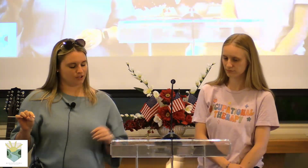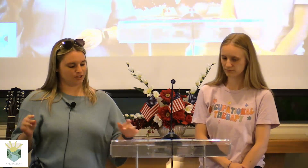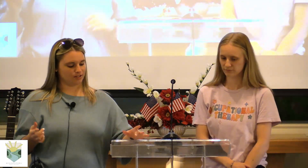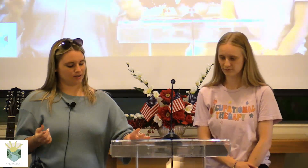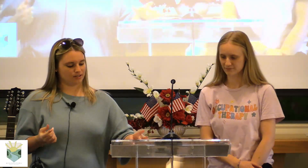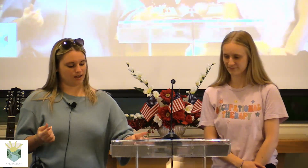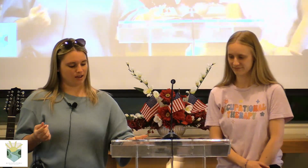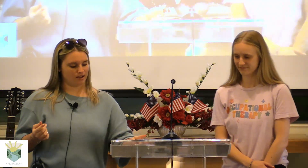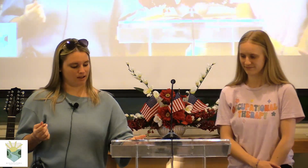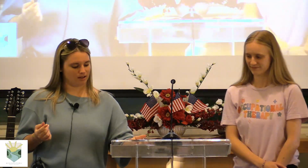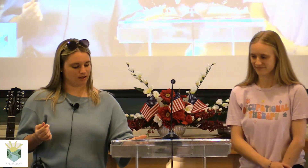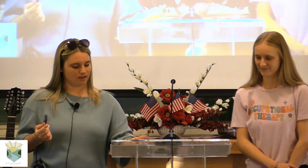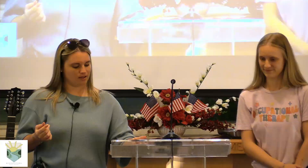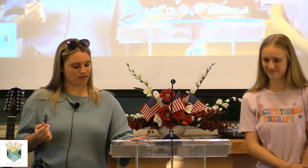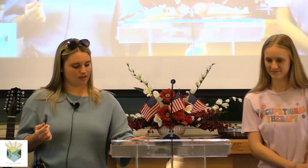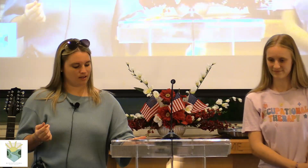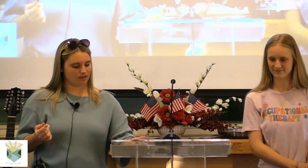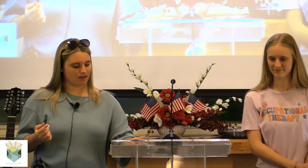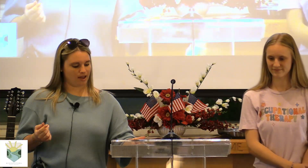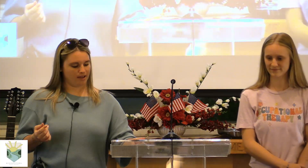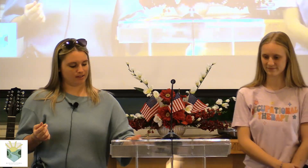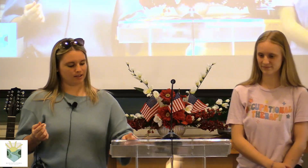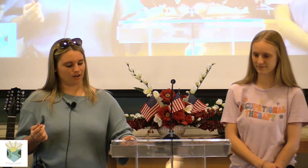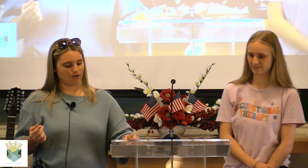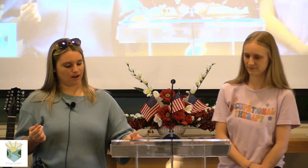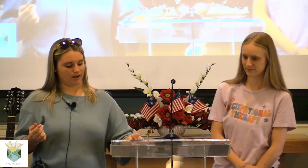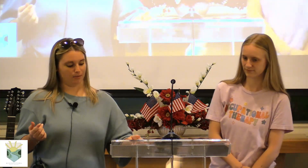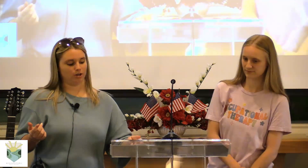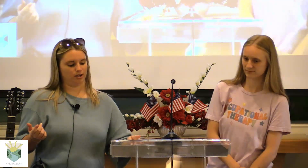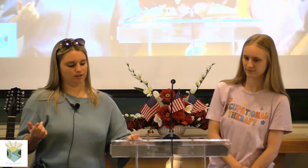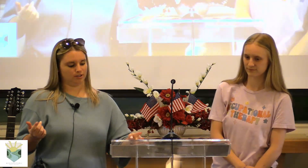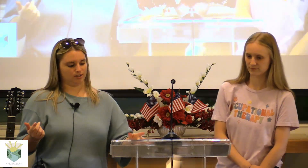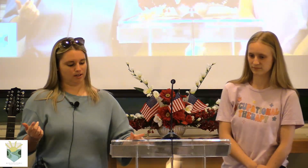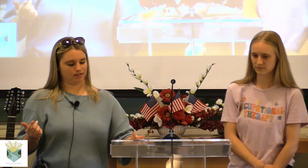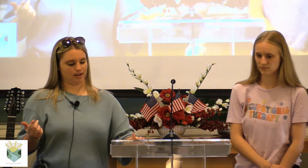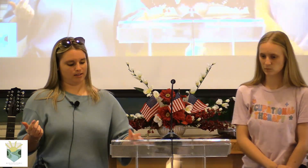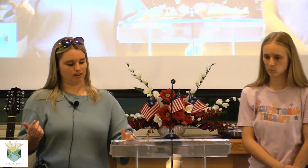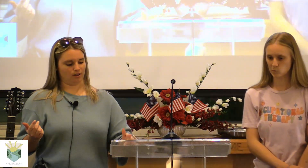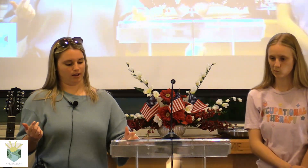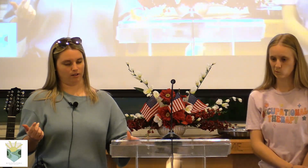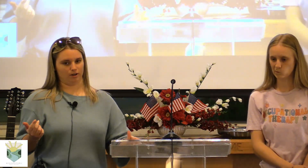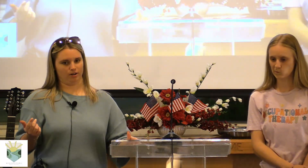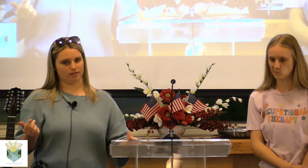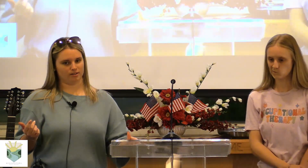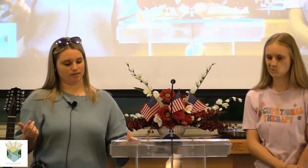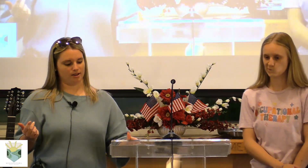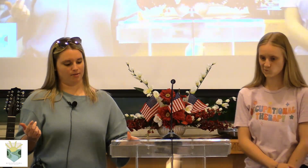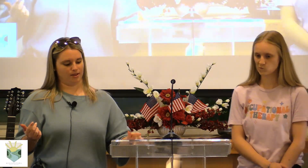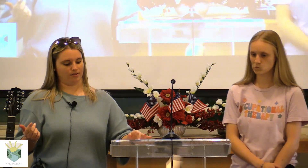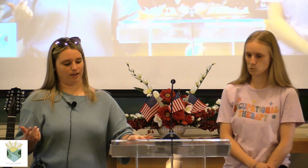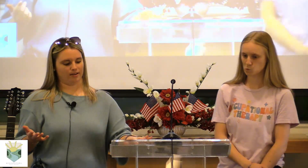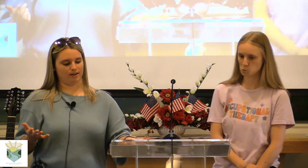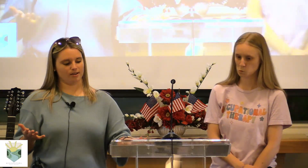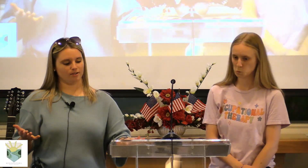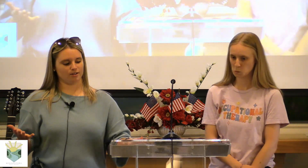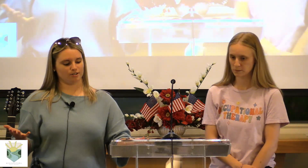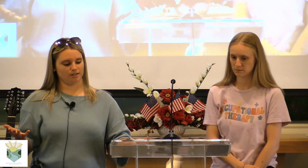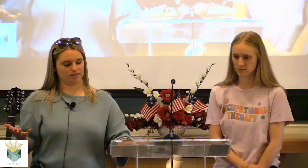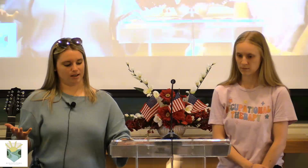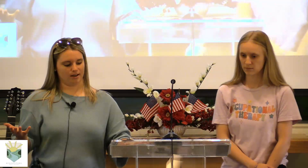not saying ASL, I am learning. She says ASL, I learn. And then like in English, it's I am